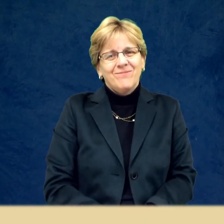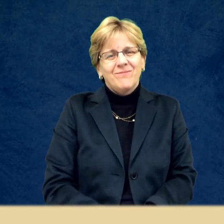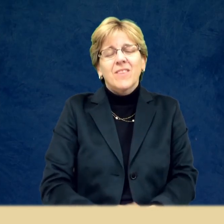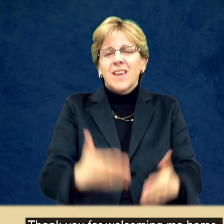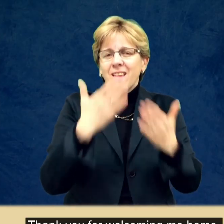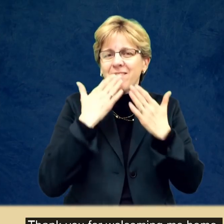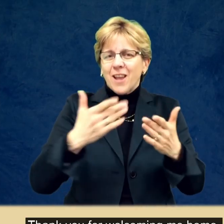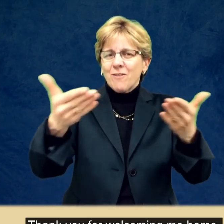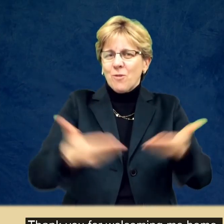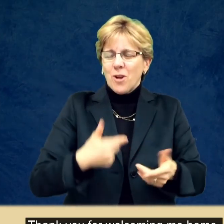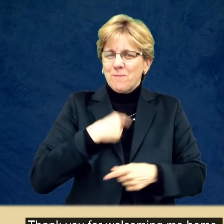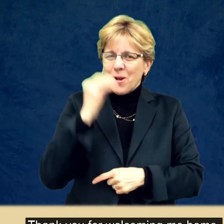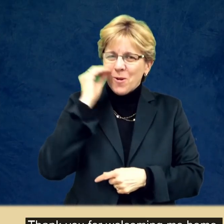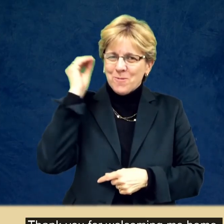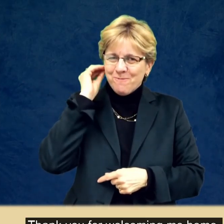Thank you for welcoming me home.